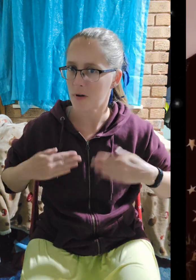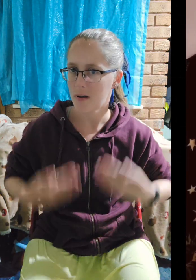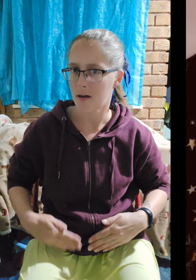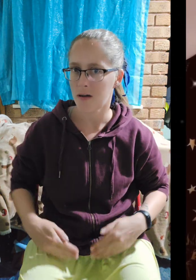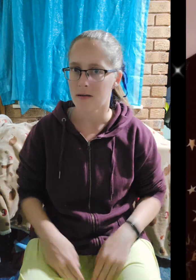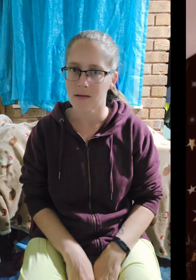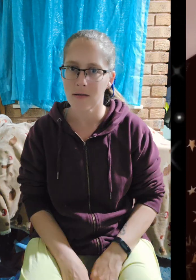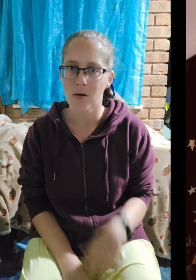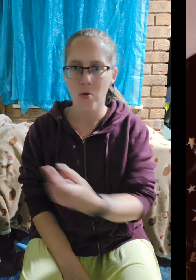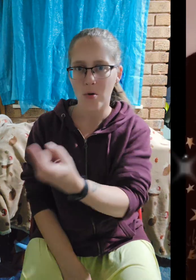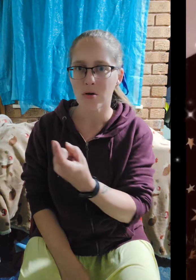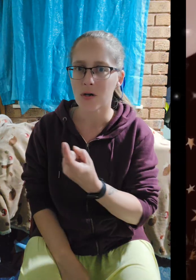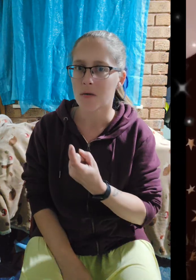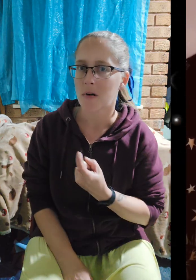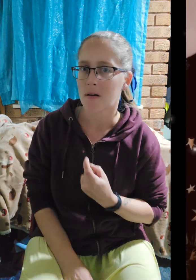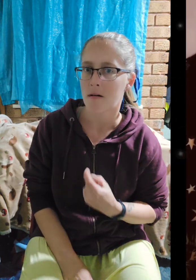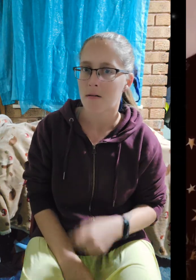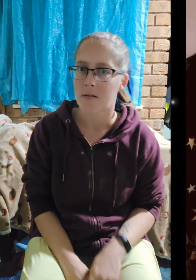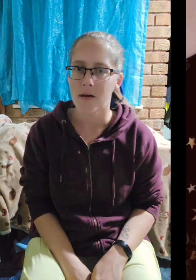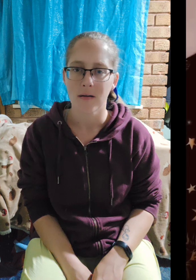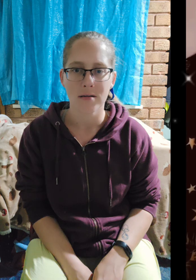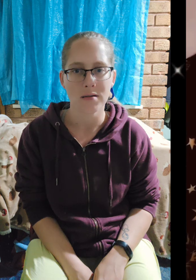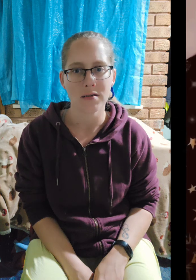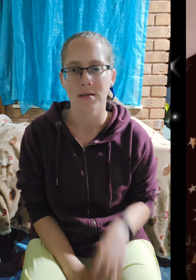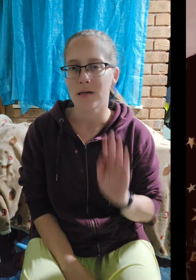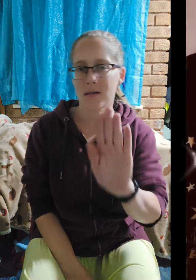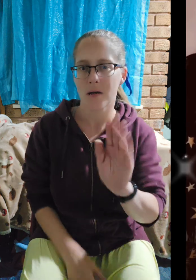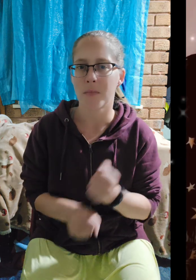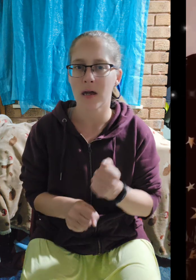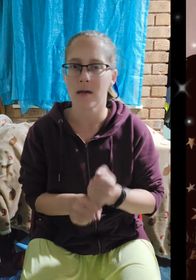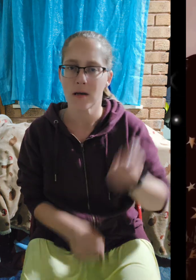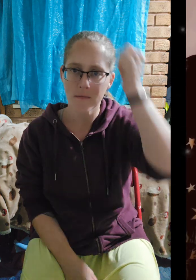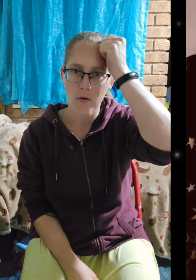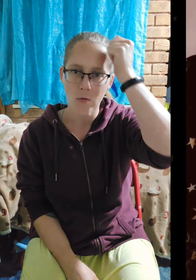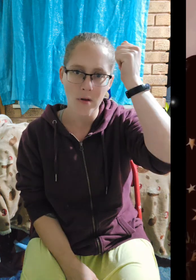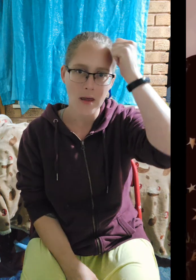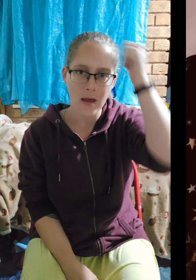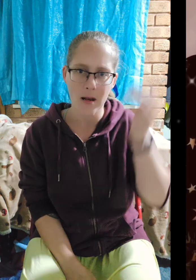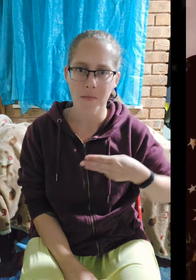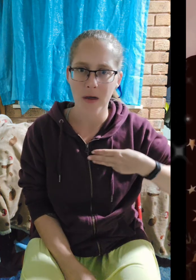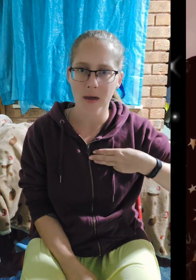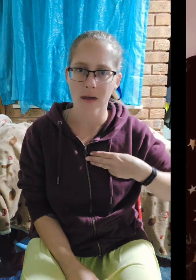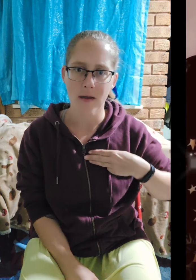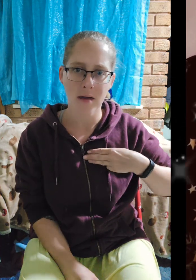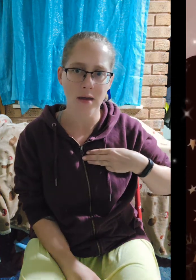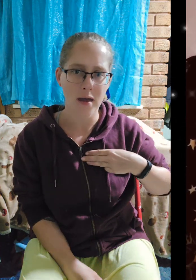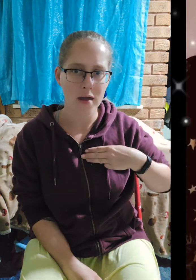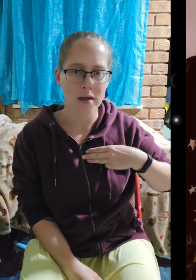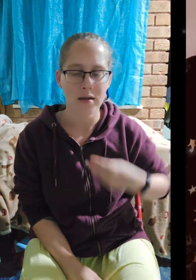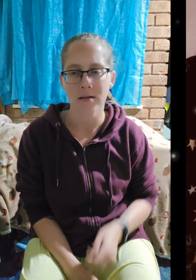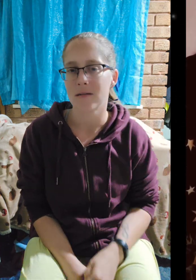to dress. Won't you come on over? Stop making a fool out of me.